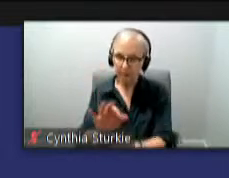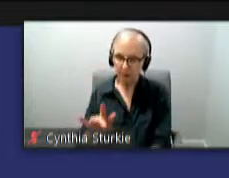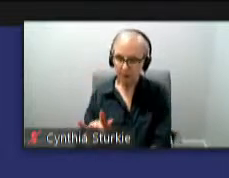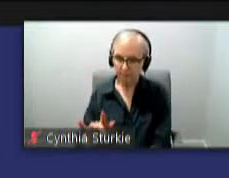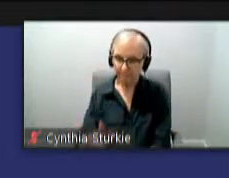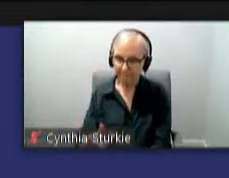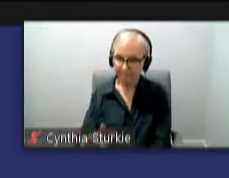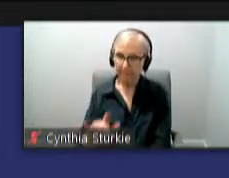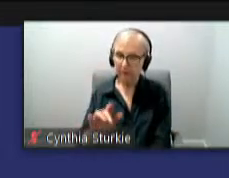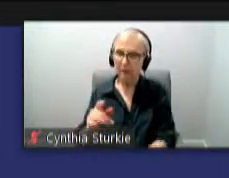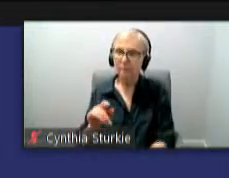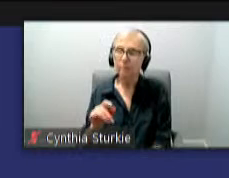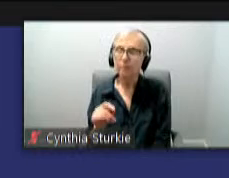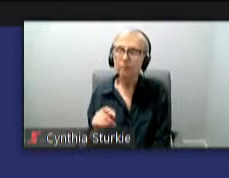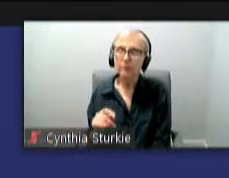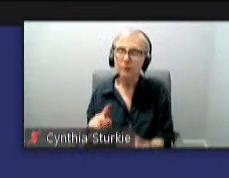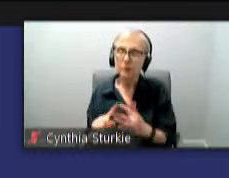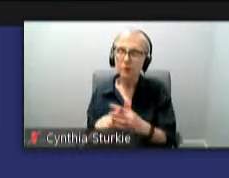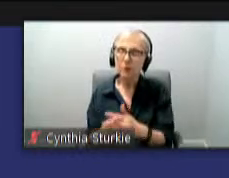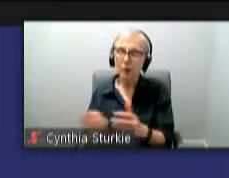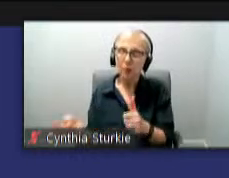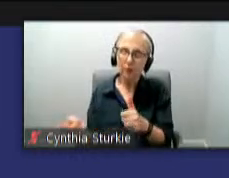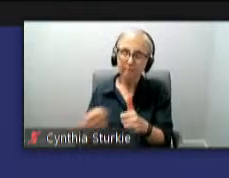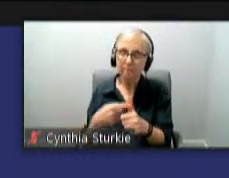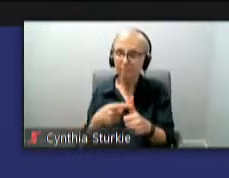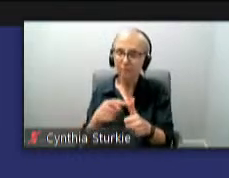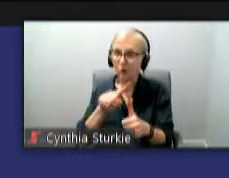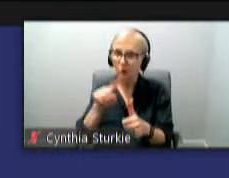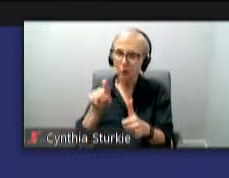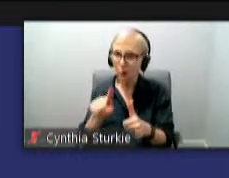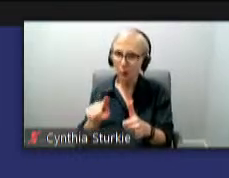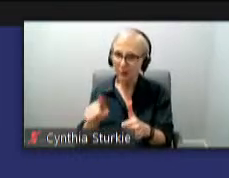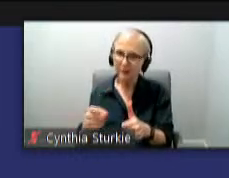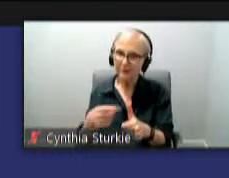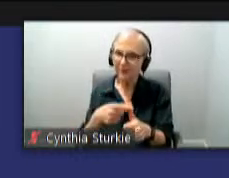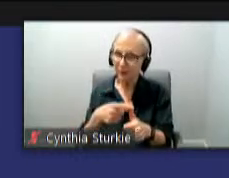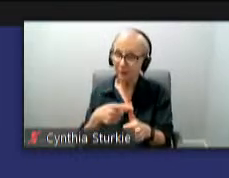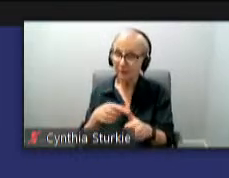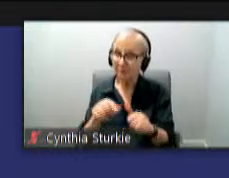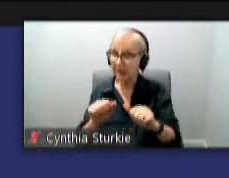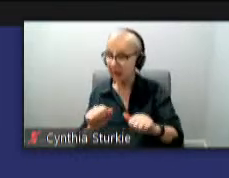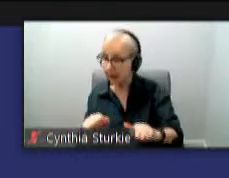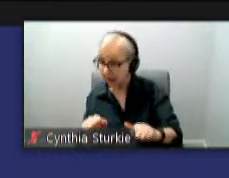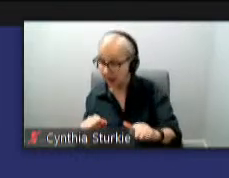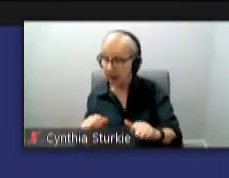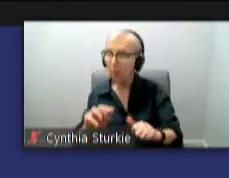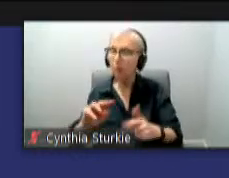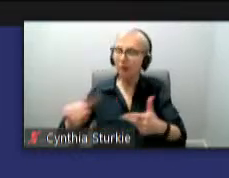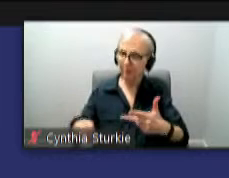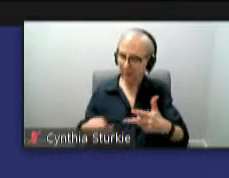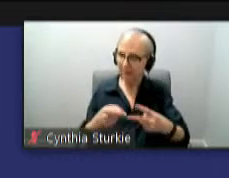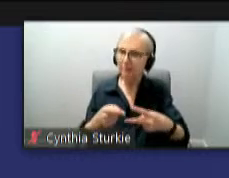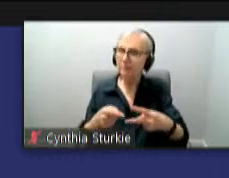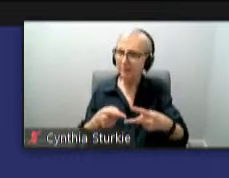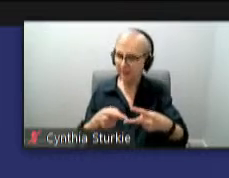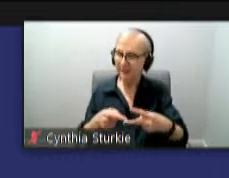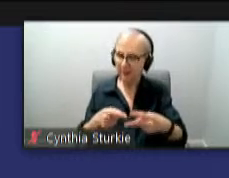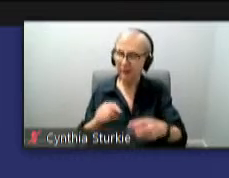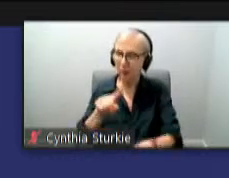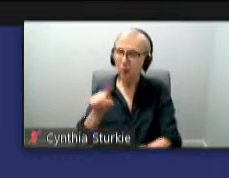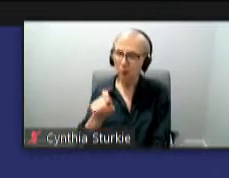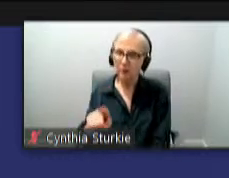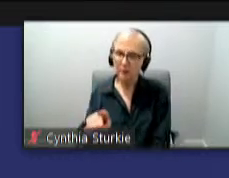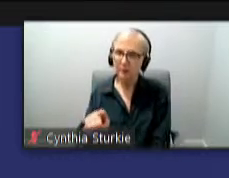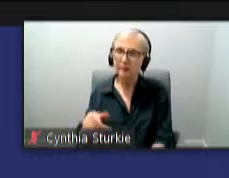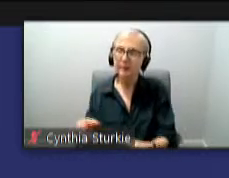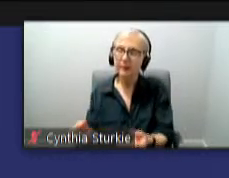Zoom console. Let's start with first questions first. If we have any time allowing at the end, we can circle back for follow-ups or second questions. Please state